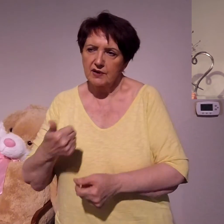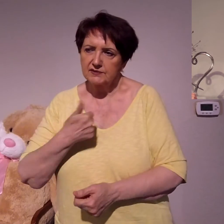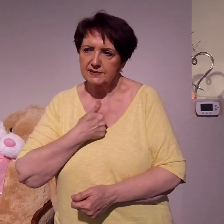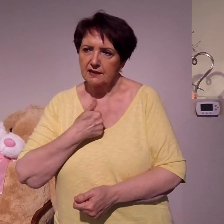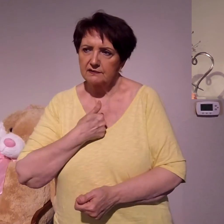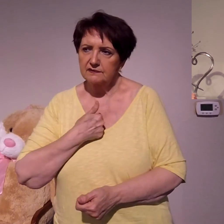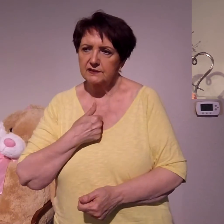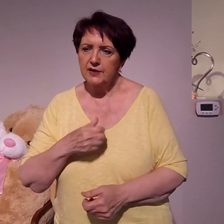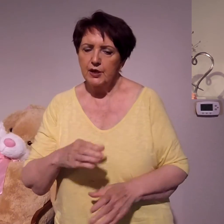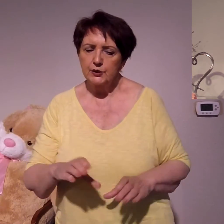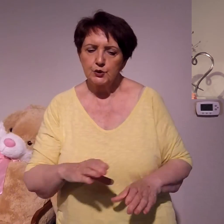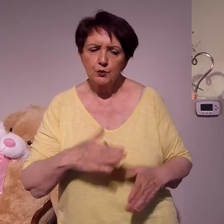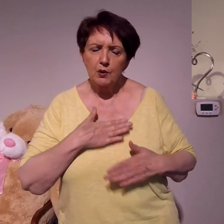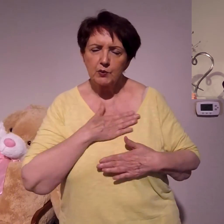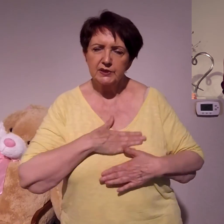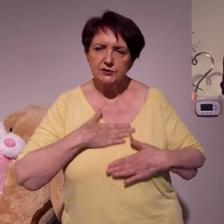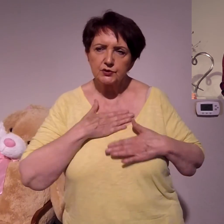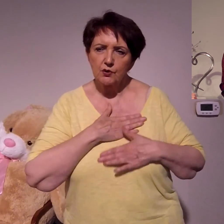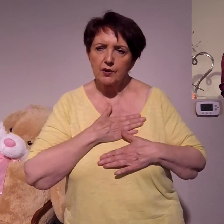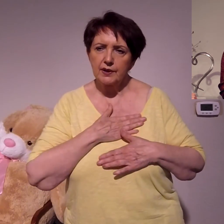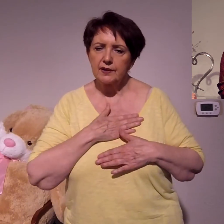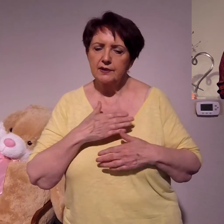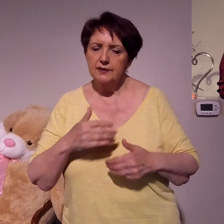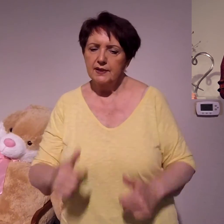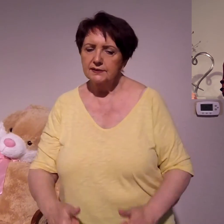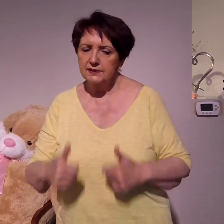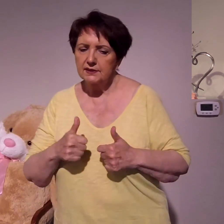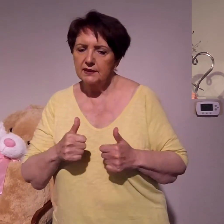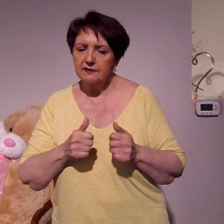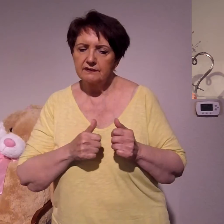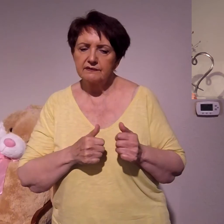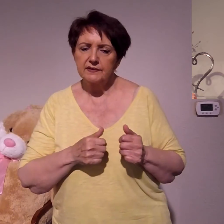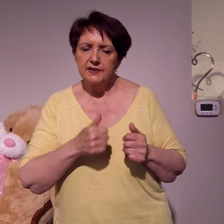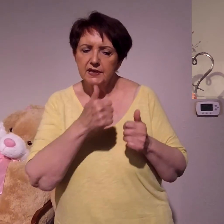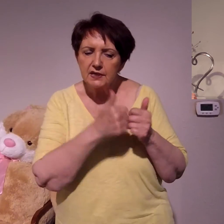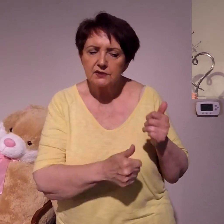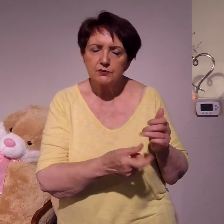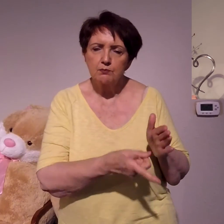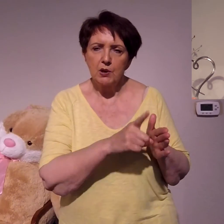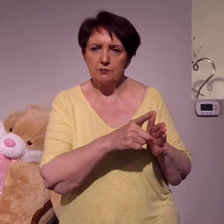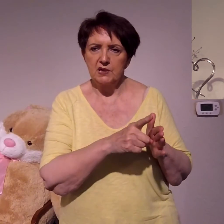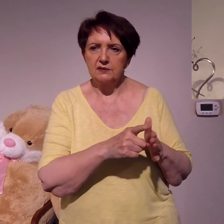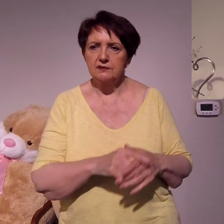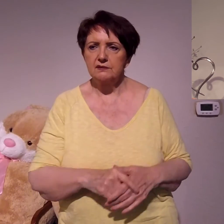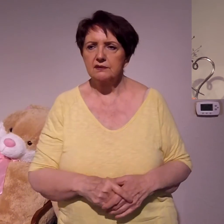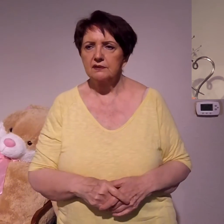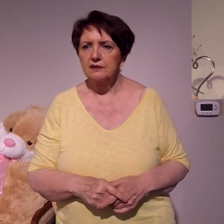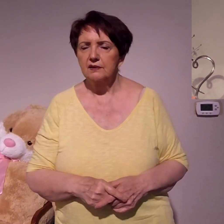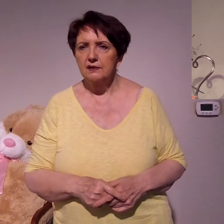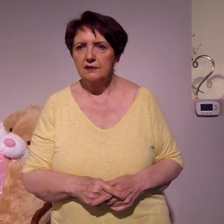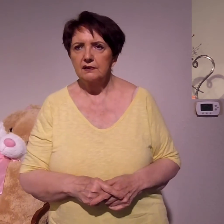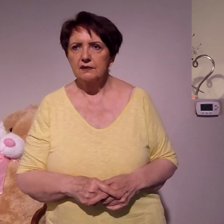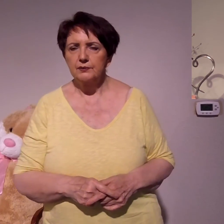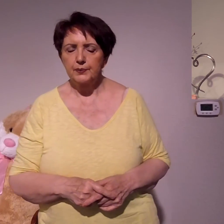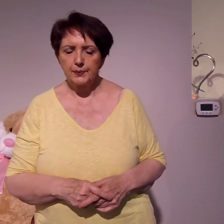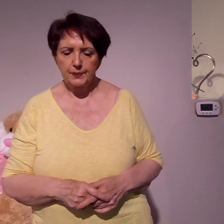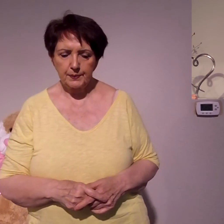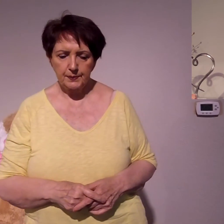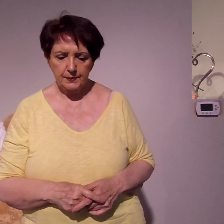me. I know that now. I am the one person that will be with me to my very last breath in this